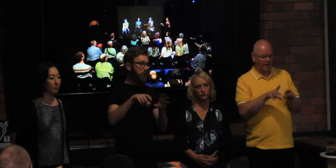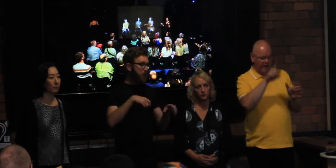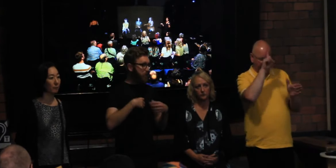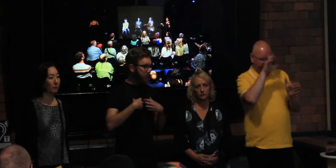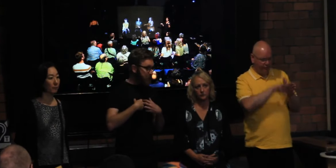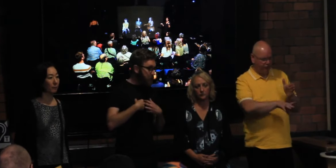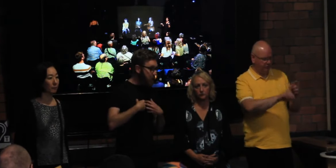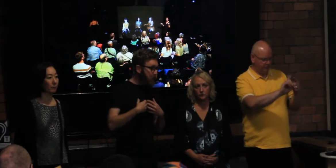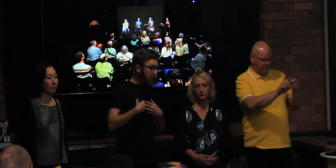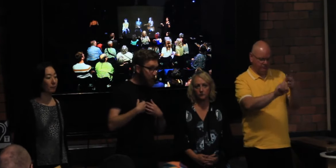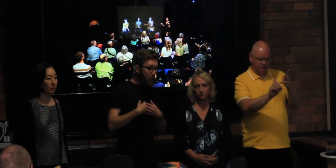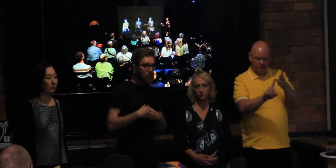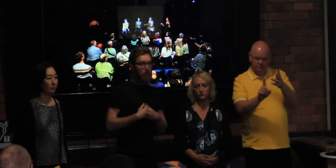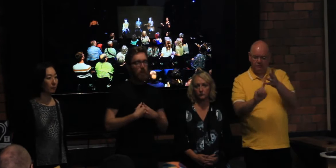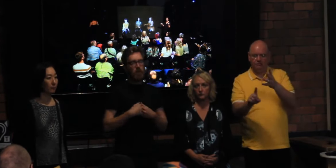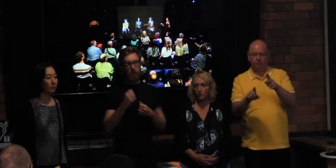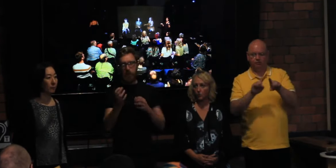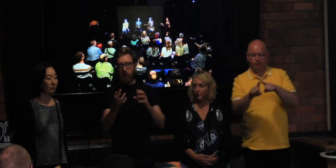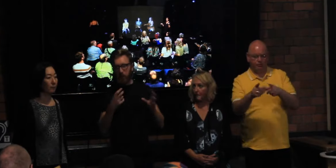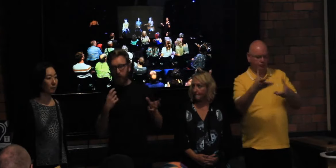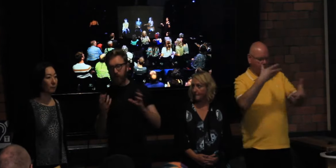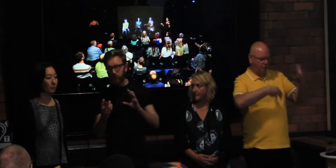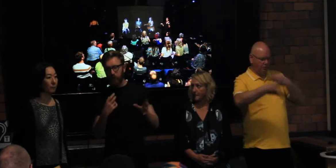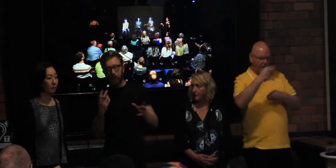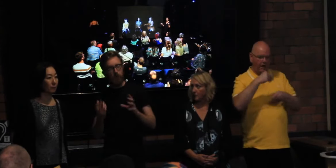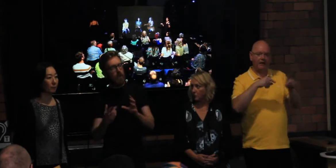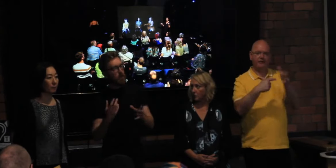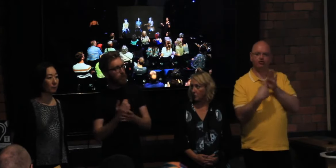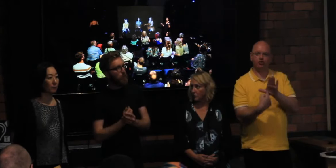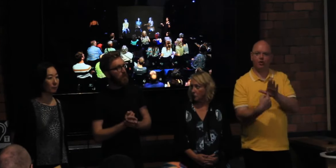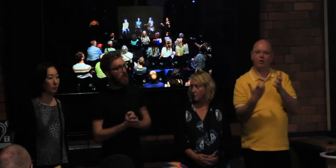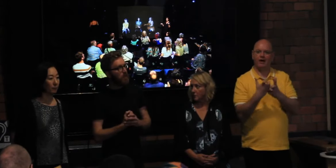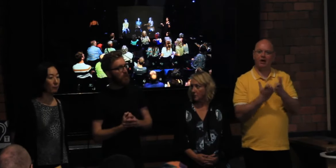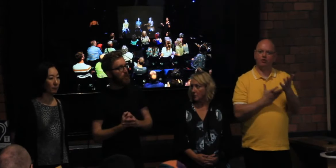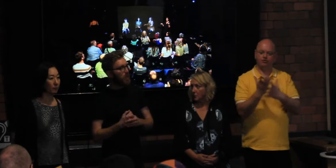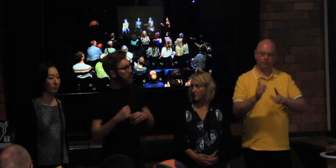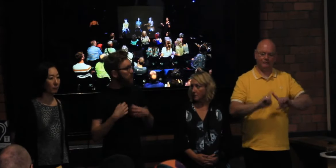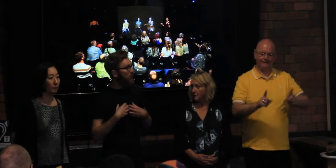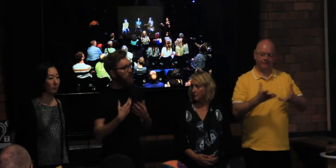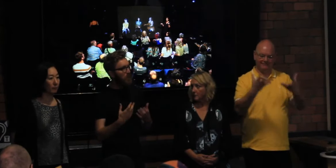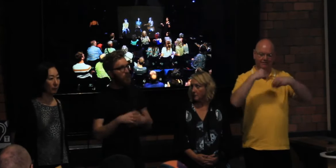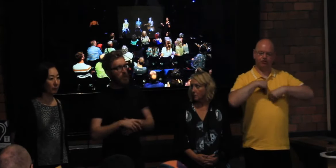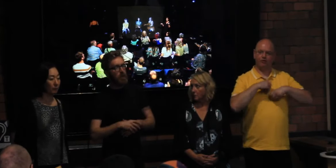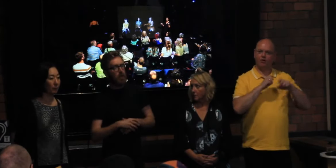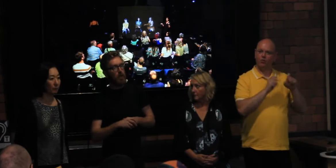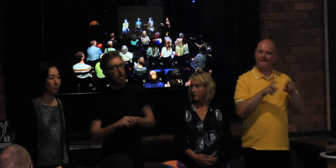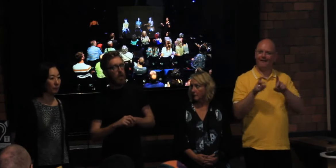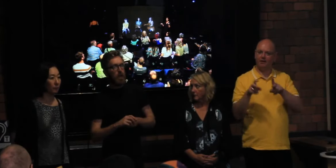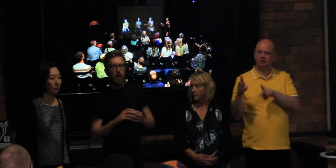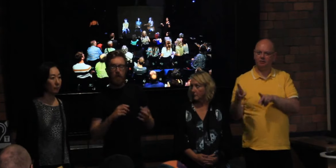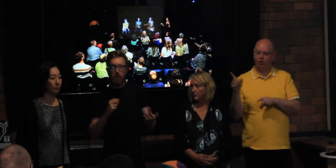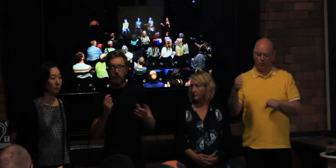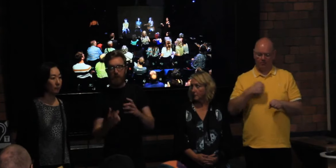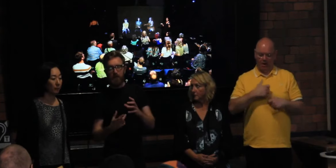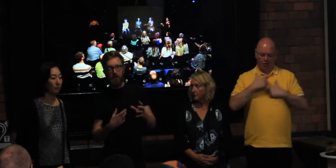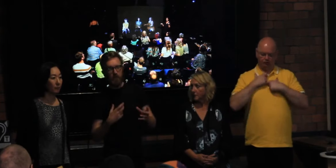different sensory input, via different kind of fragments and different methods of storytelling. So my part in this was to think about how